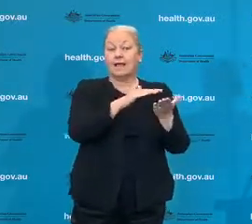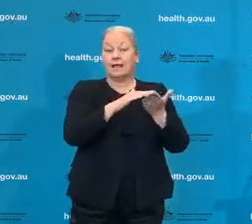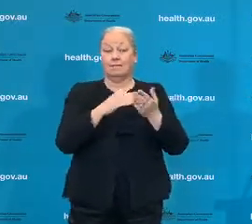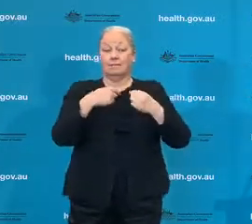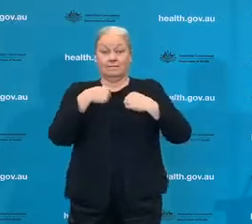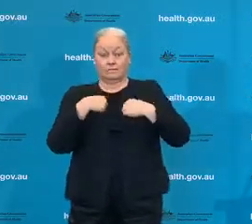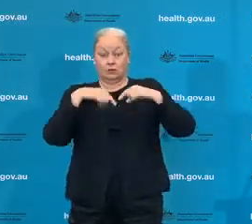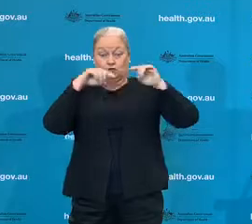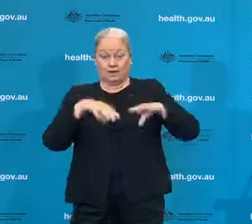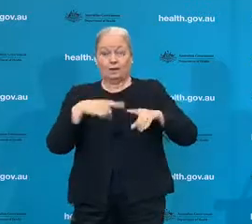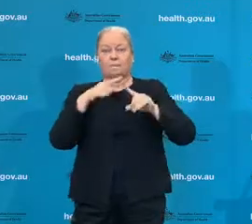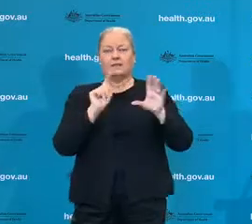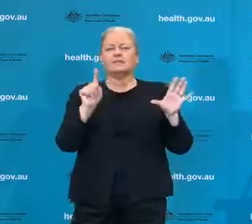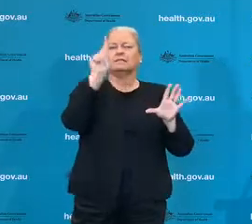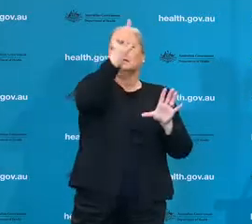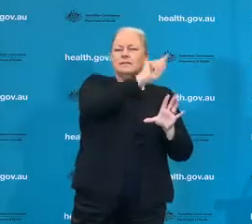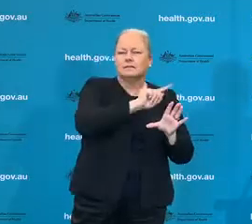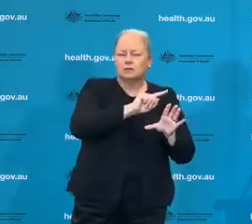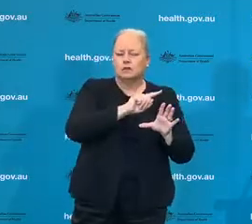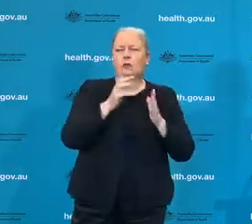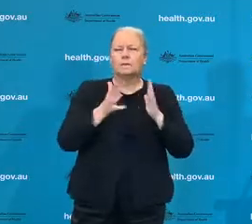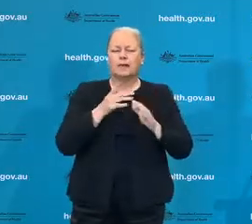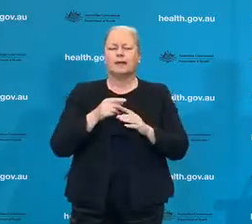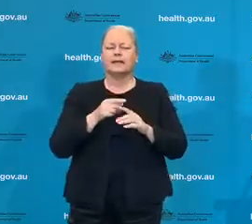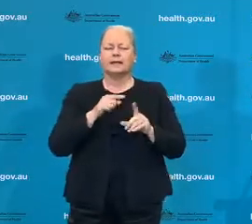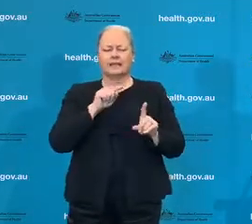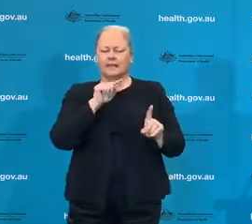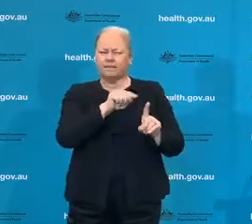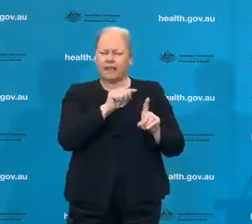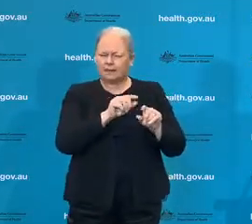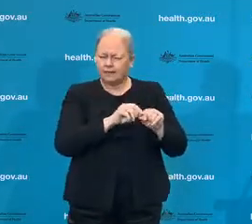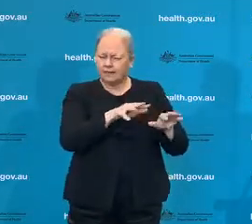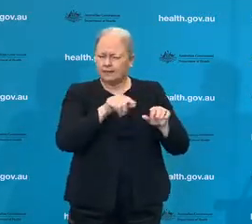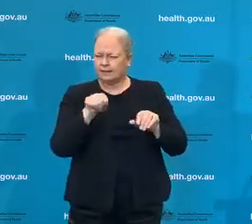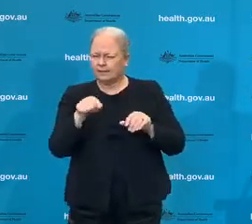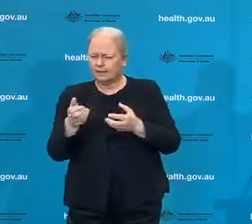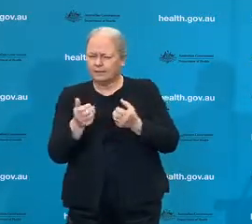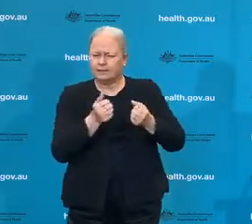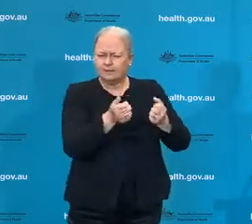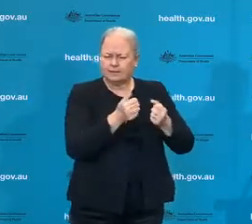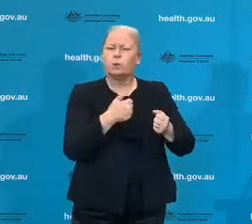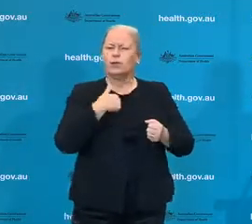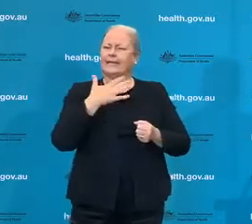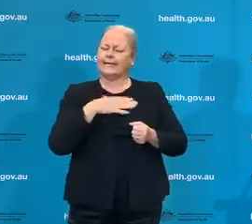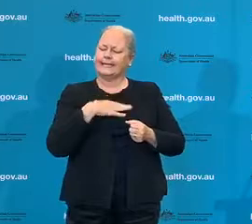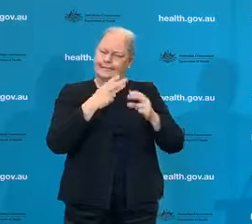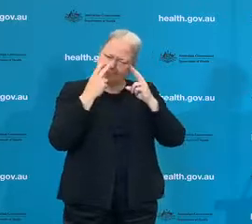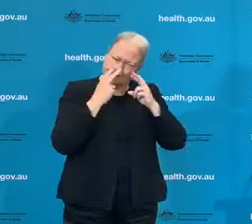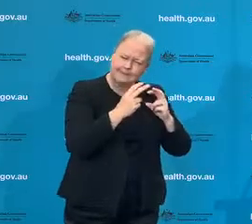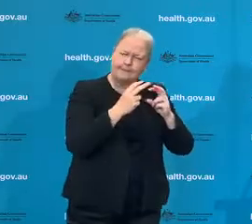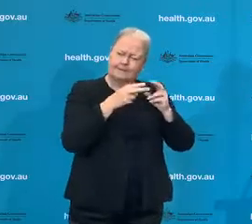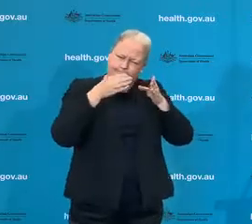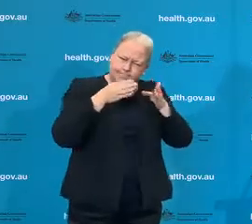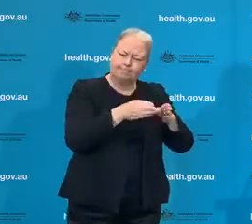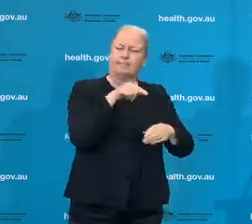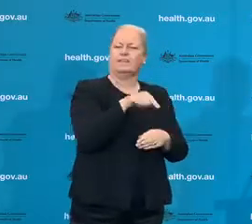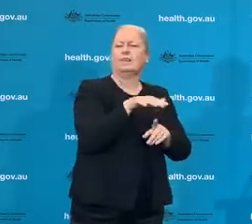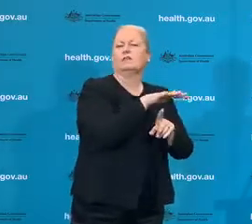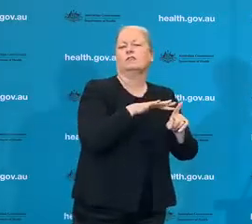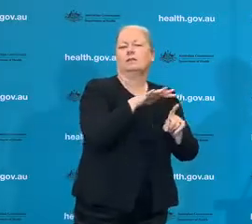territories target their interventions and work out where deep dive investigations need to take place.